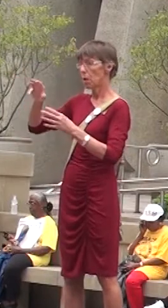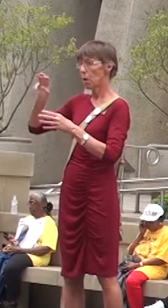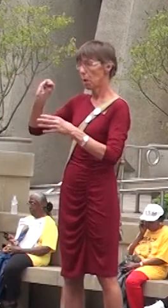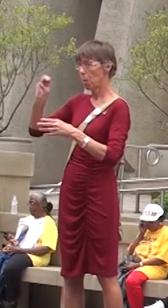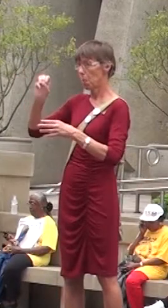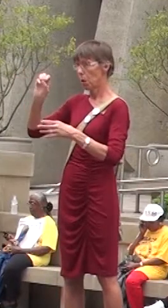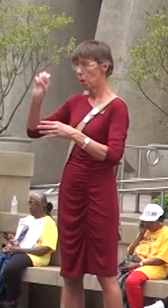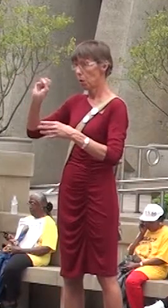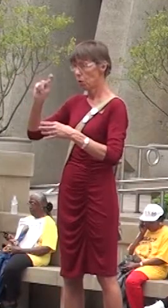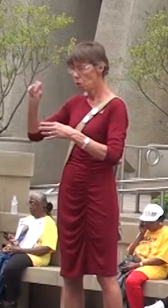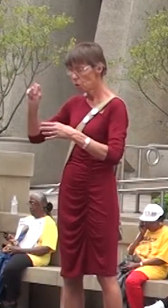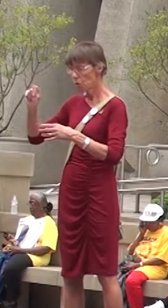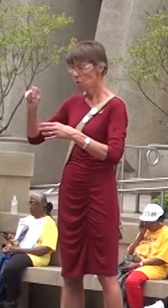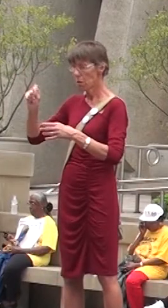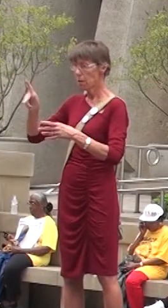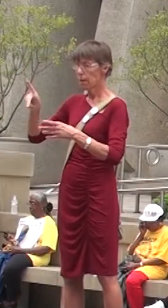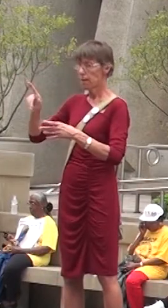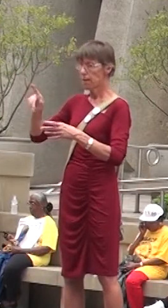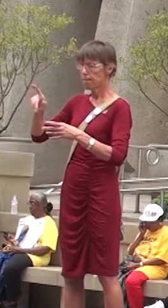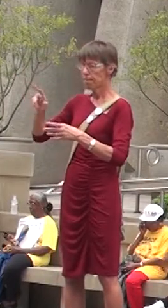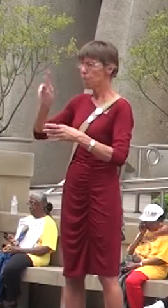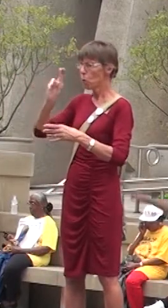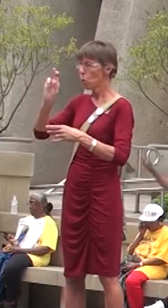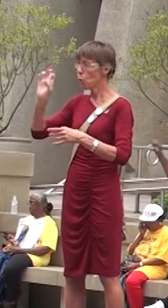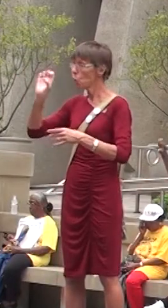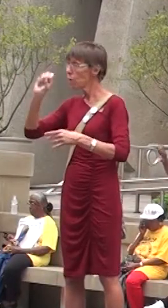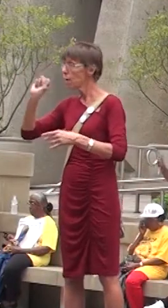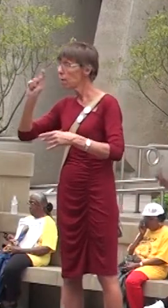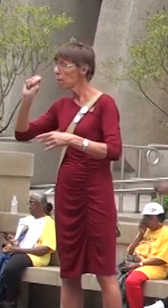voting rights bill in our nation.